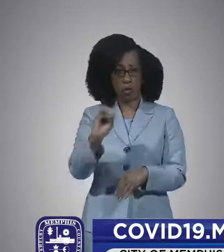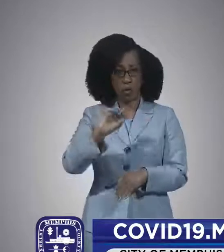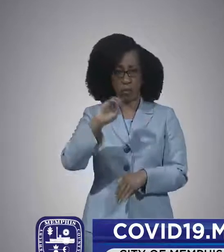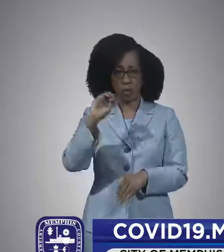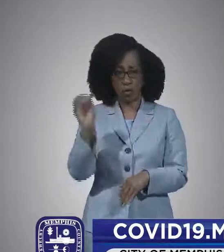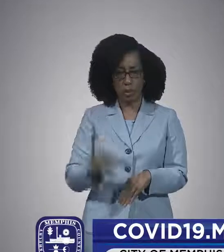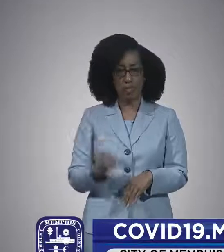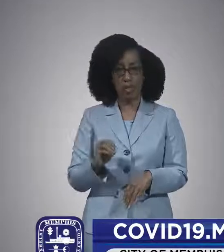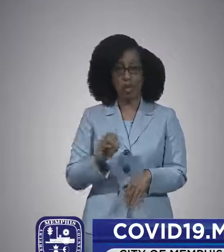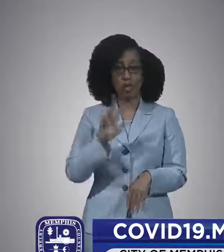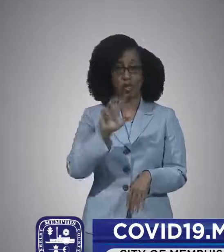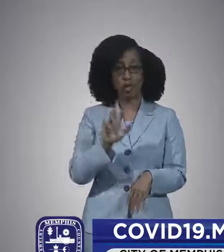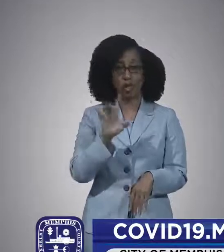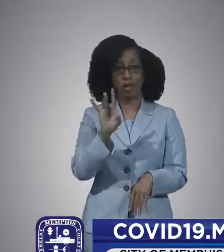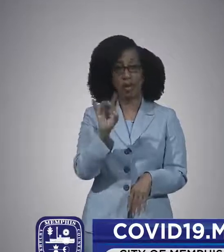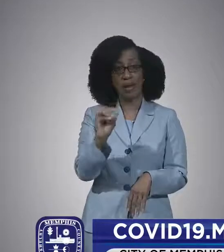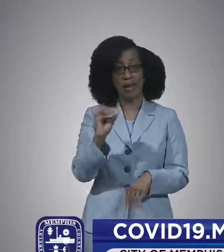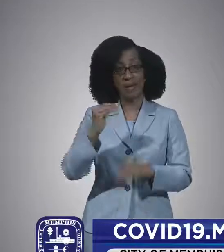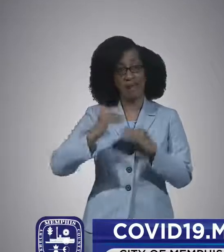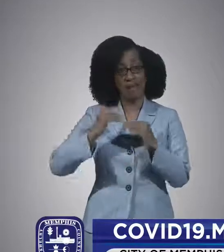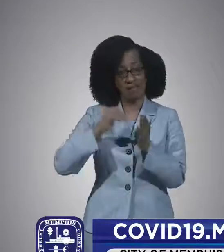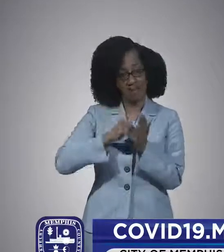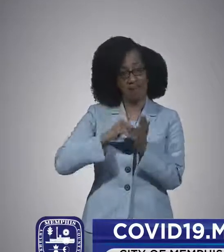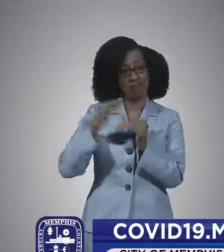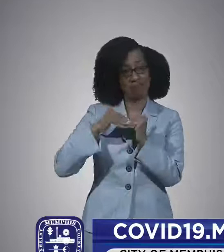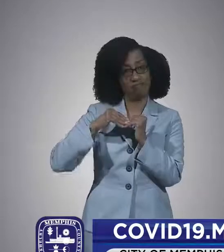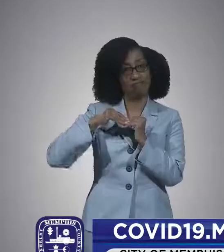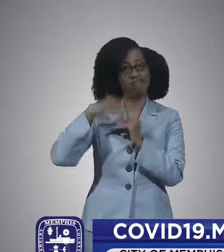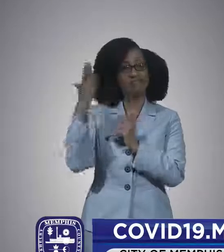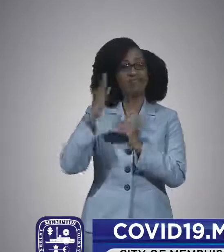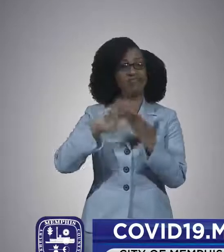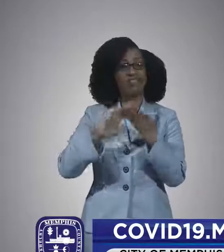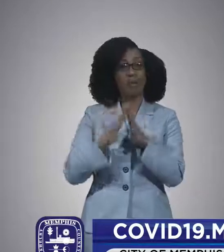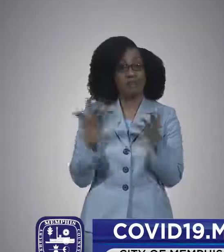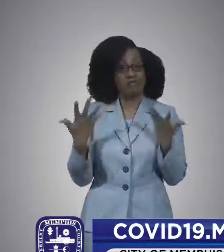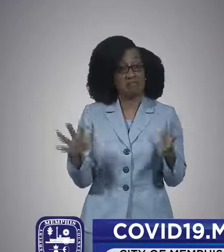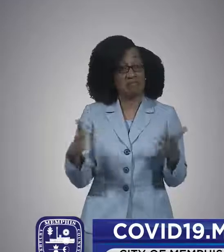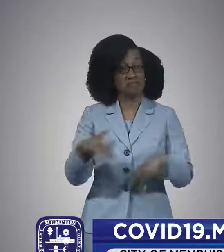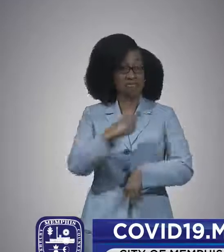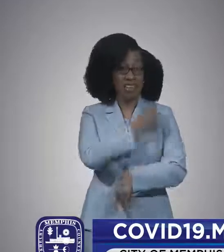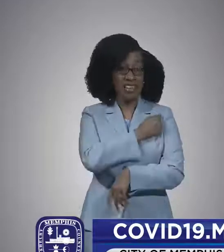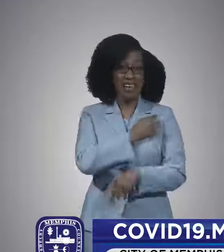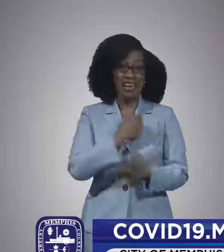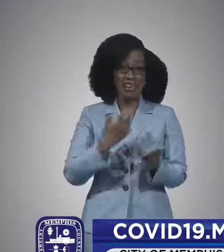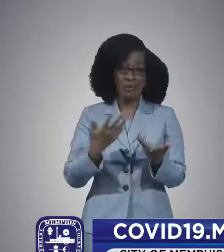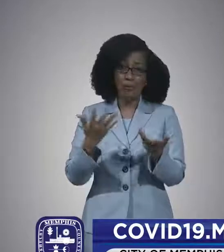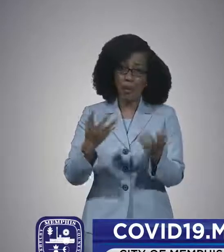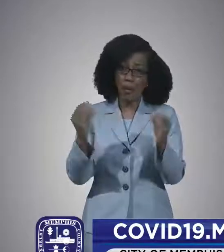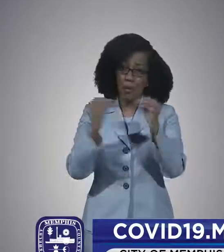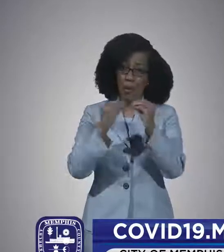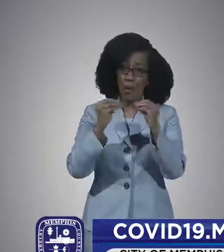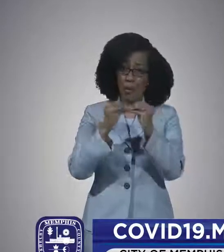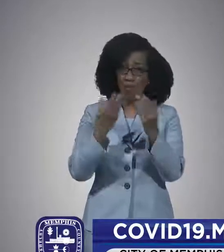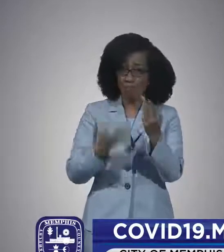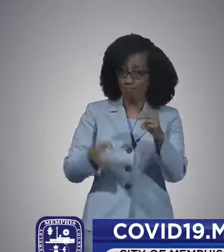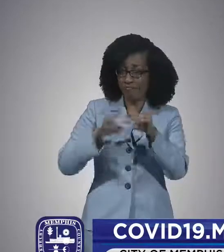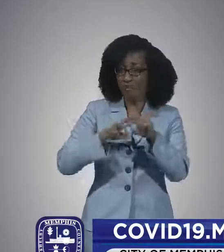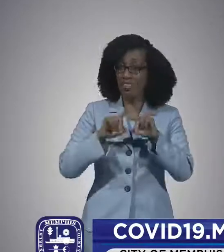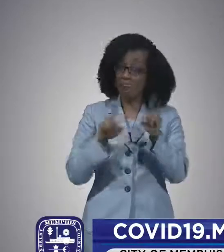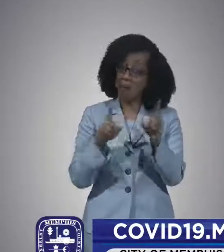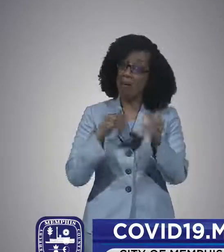almost 80,000 people now are fully vaccinated in our community. Still lower than we want it to be, but we are making progress, and there has